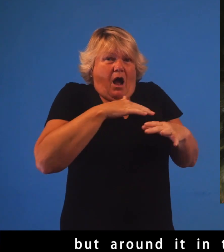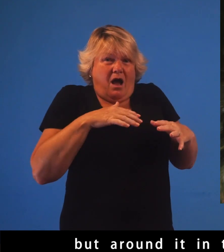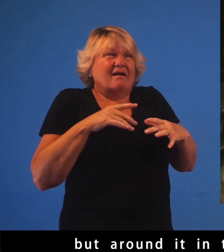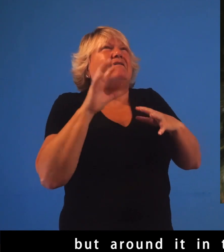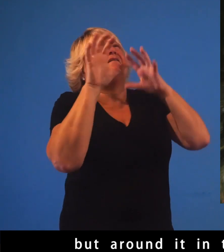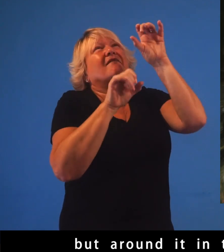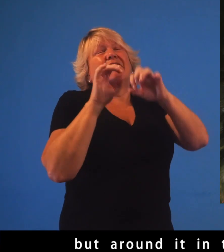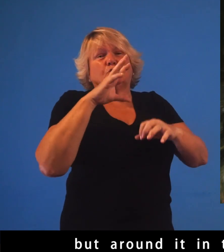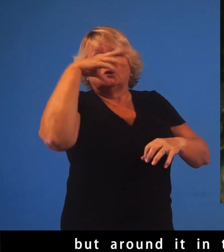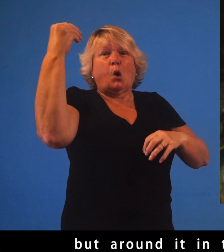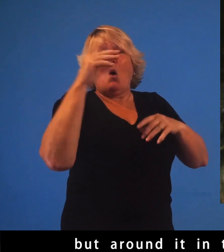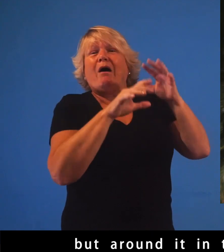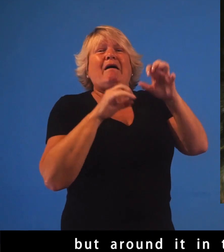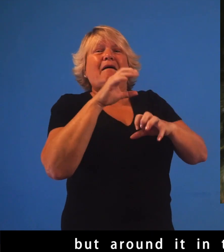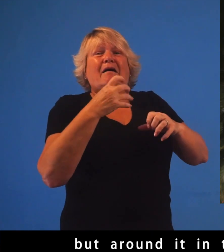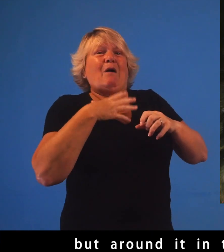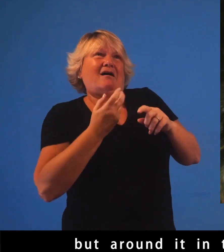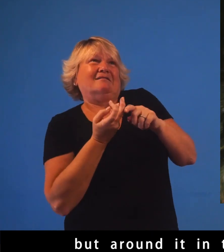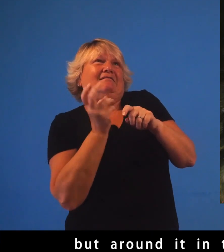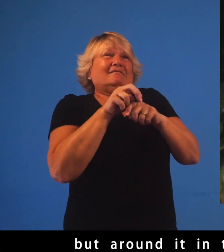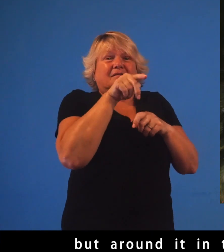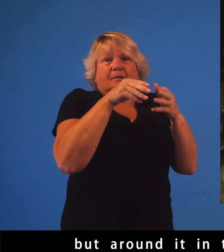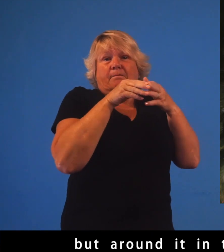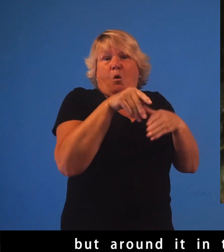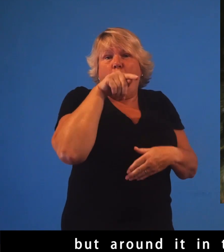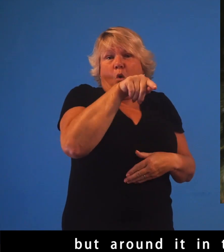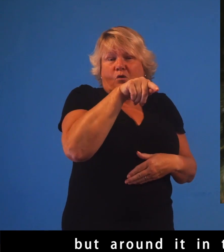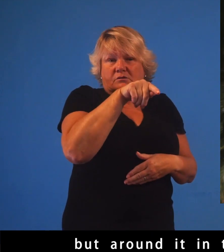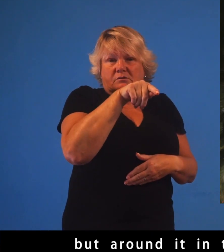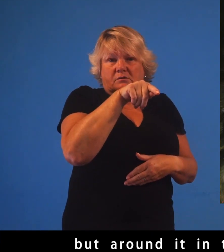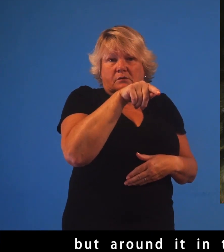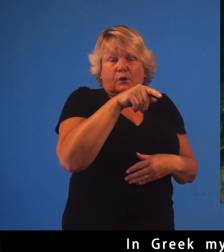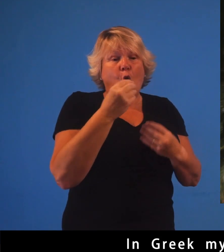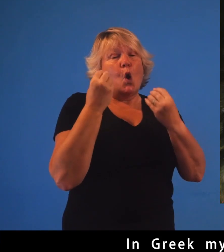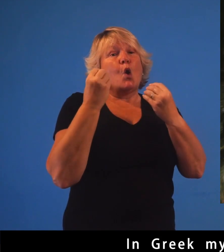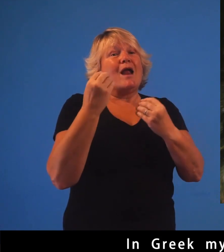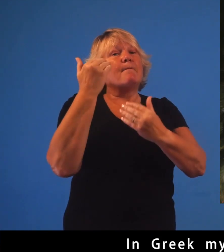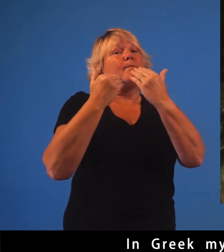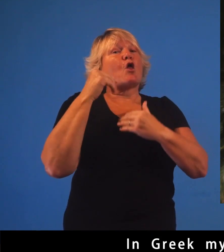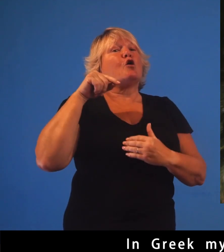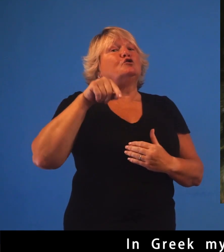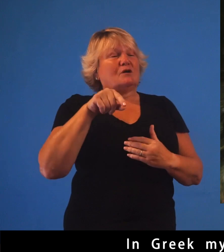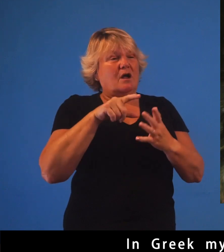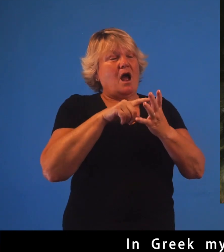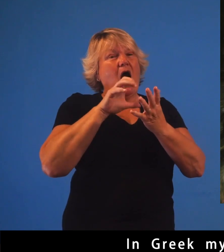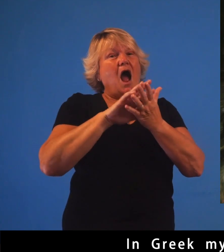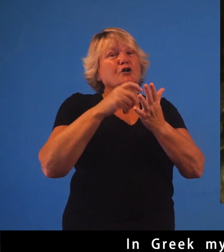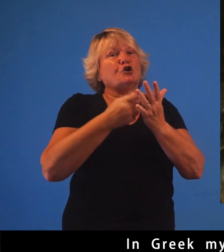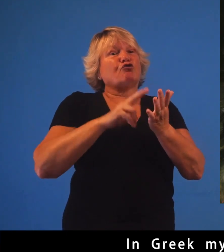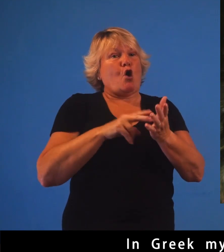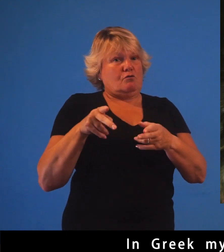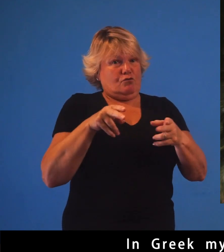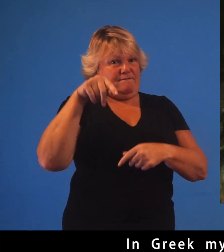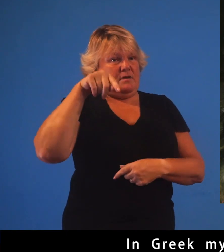but around it, in the water, fearful souls desperately try and clamber on board. In Greek